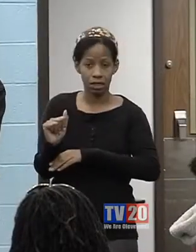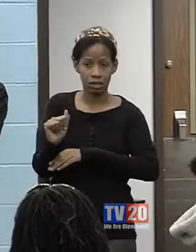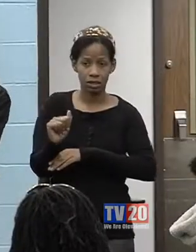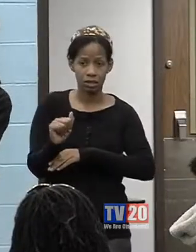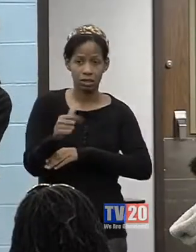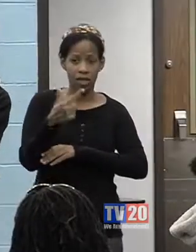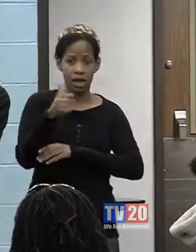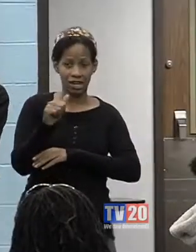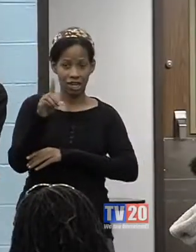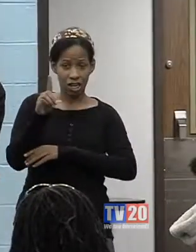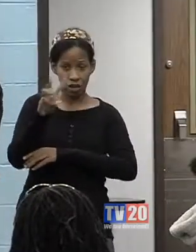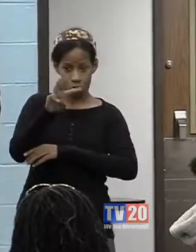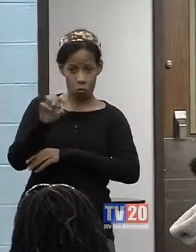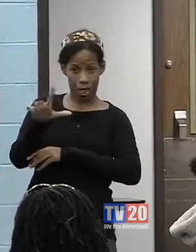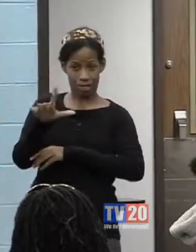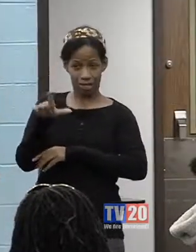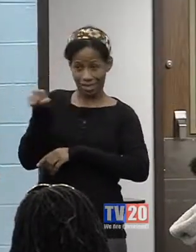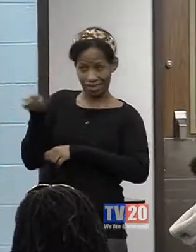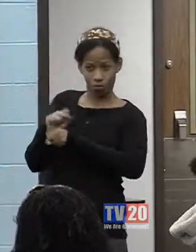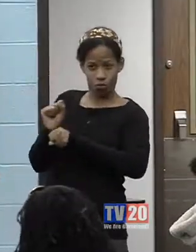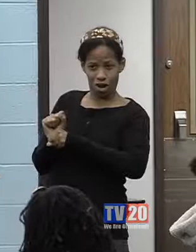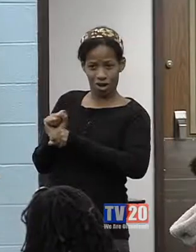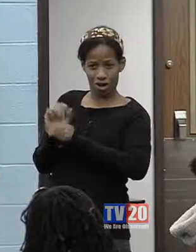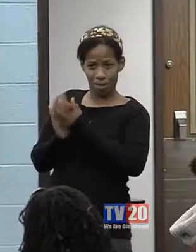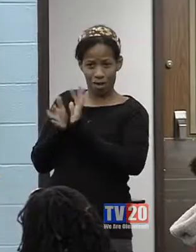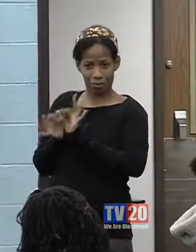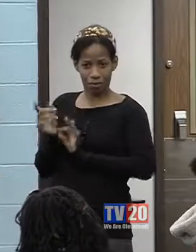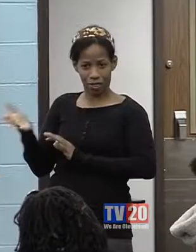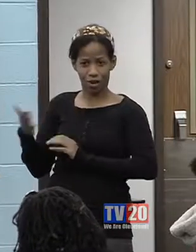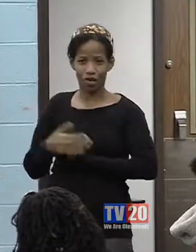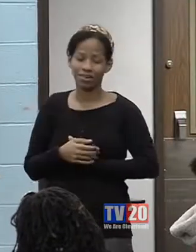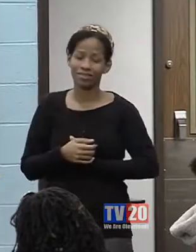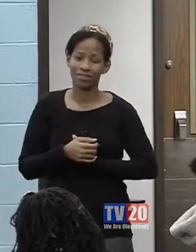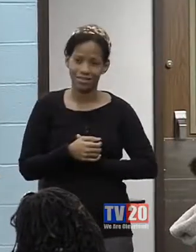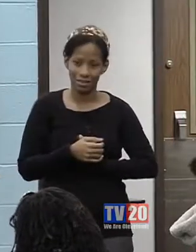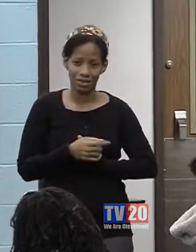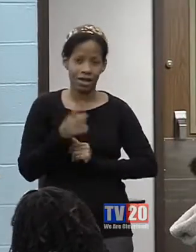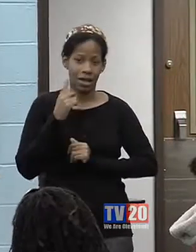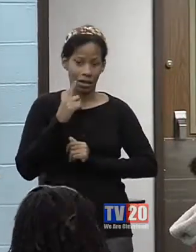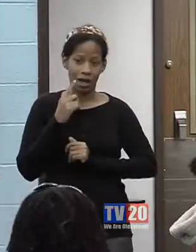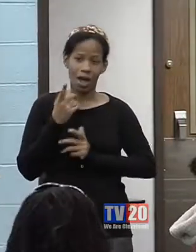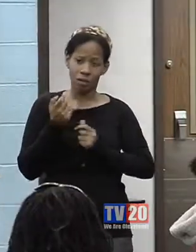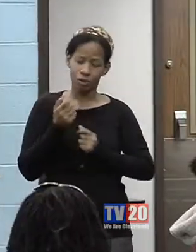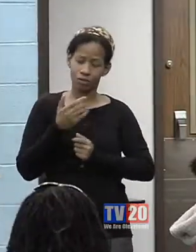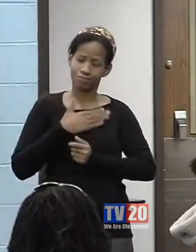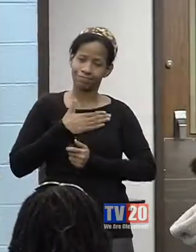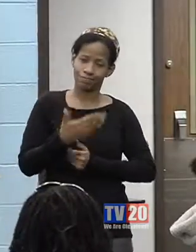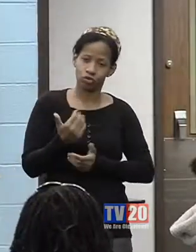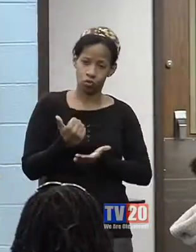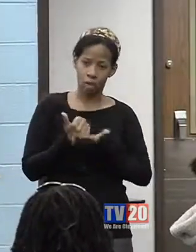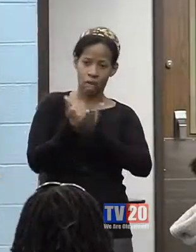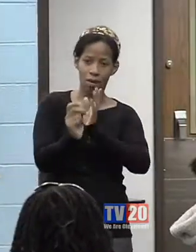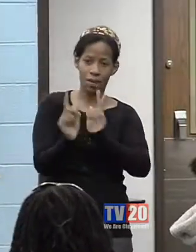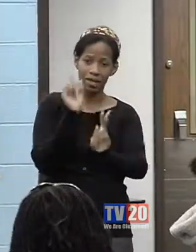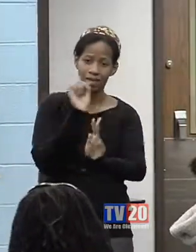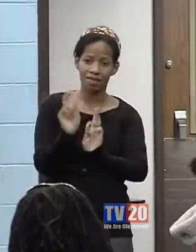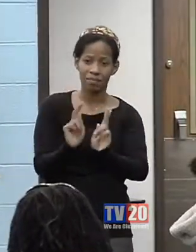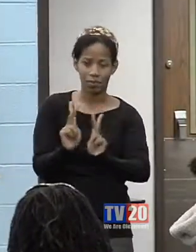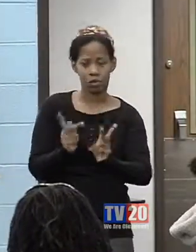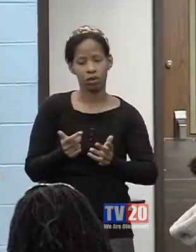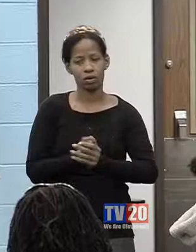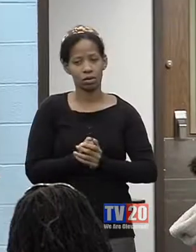Goodwill Industries. And it opened my eyes and it taught me about giving back to help. So when I, time when